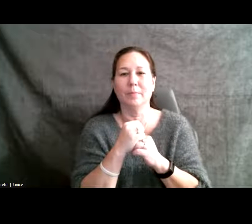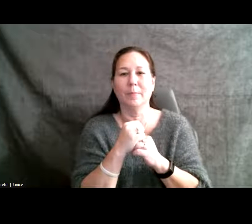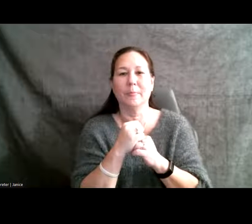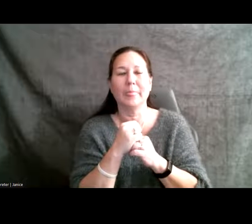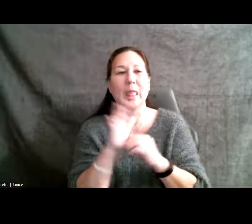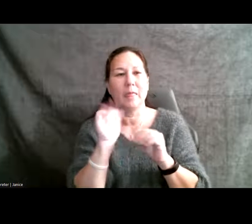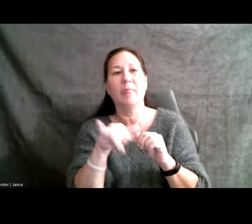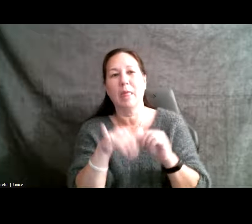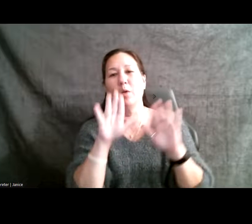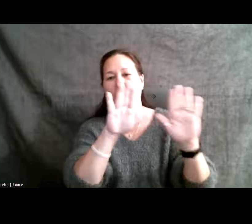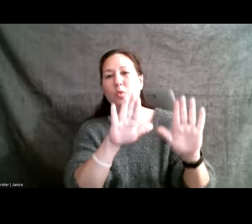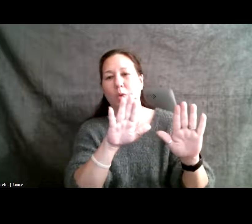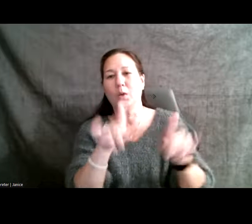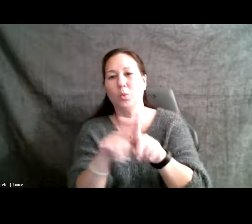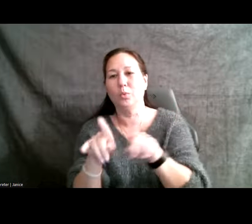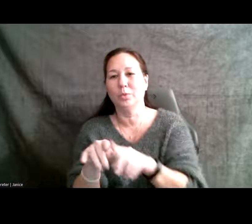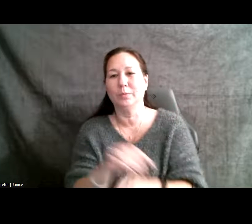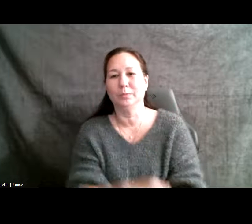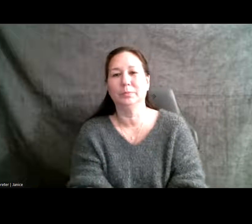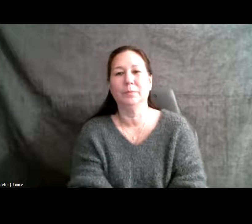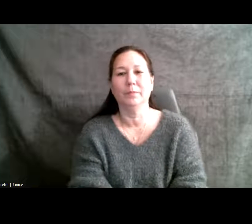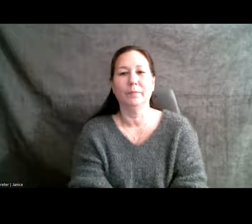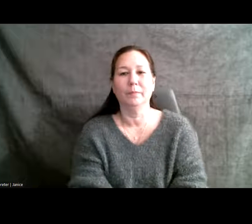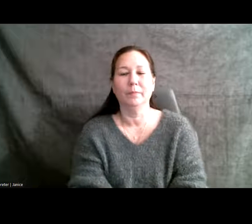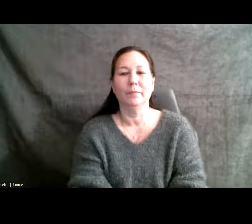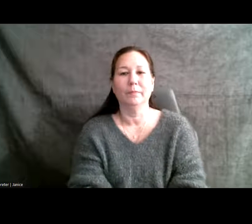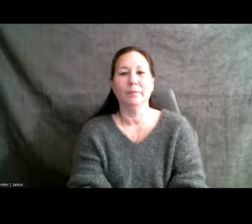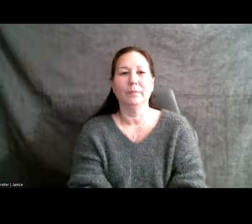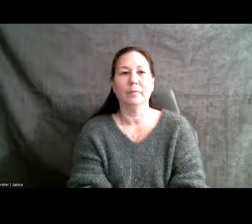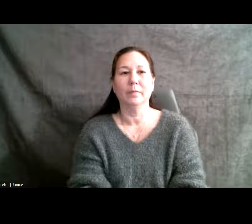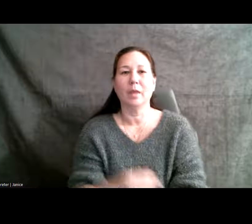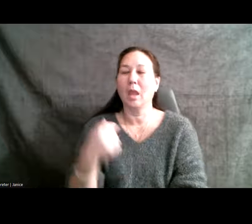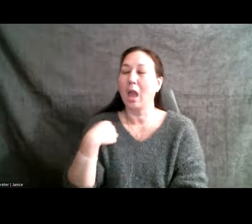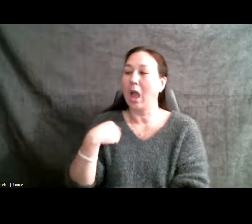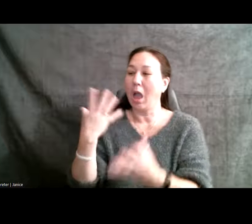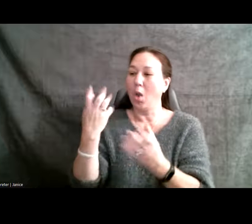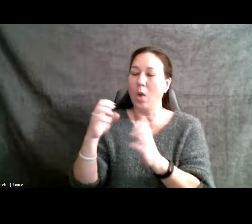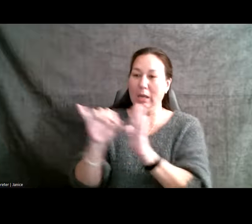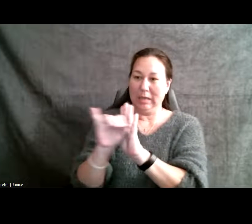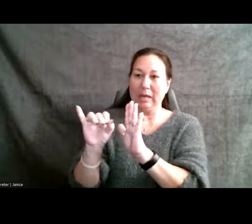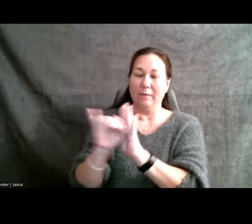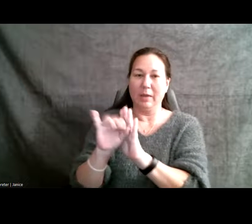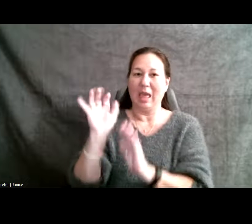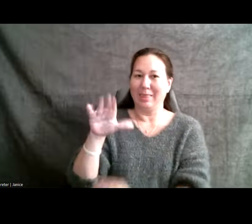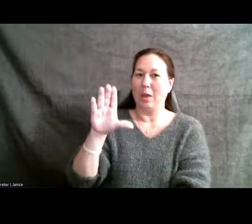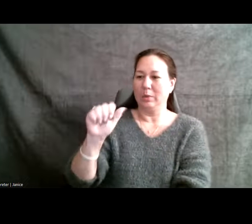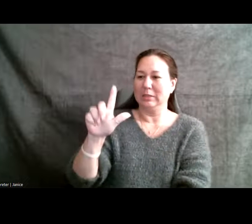well. Okay, so I just want to say, I want to identify for the record takers that was Caroline